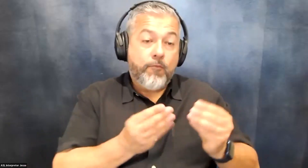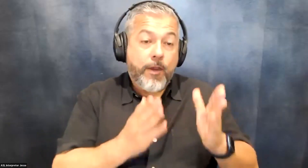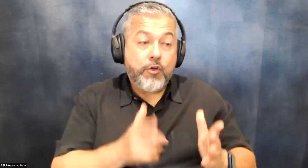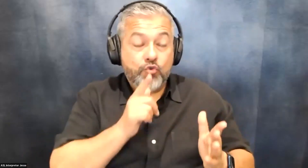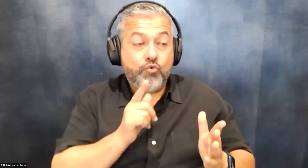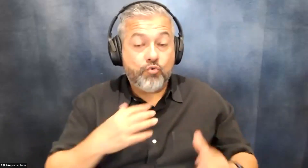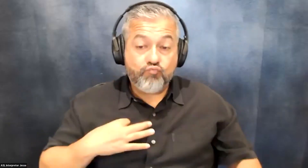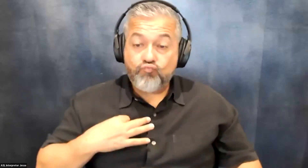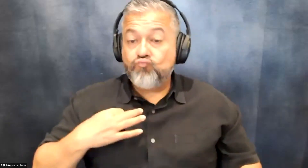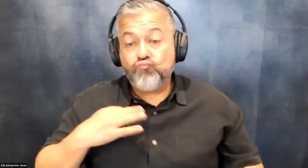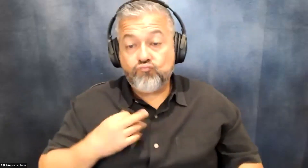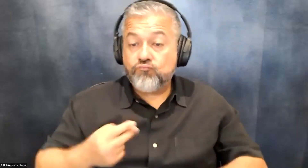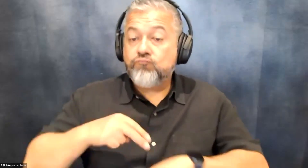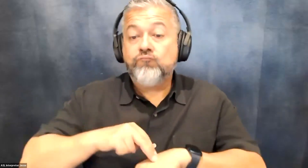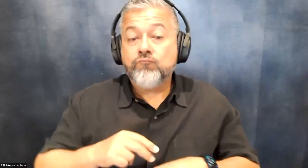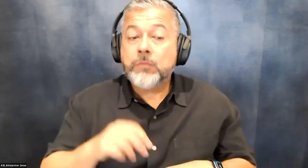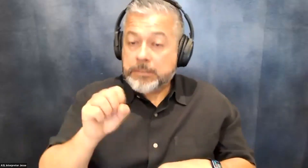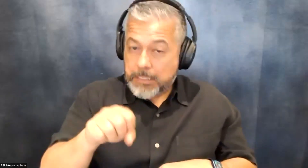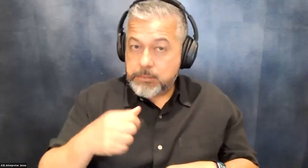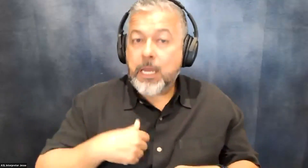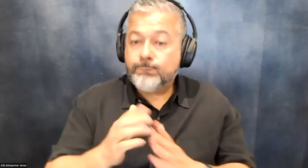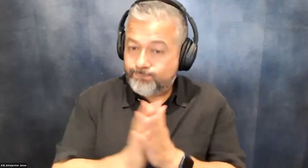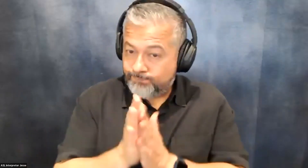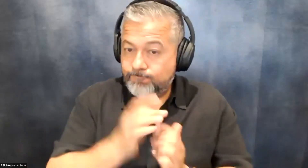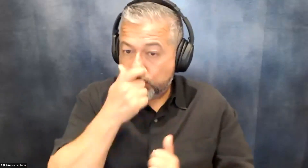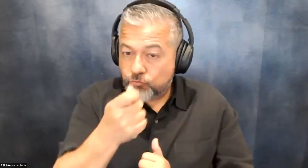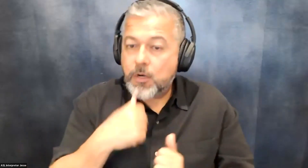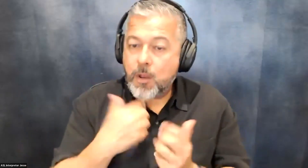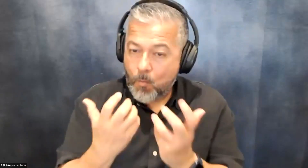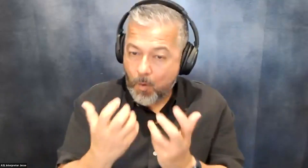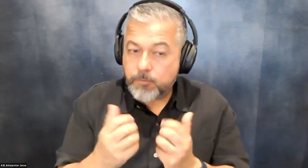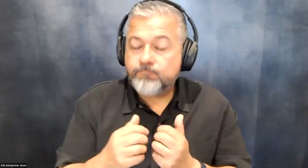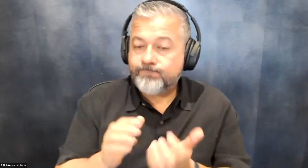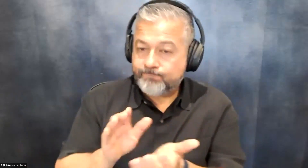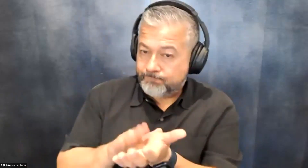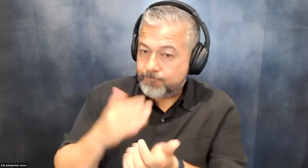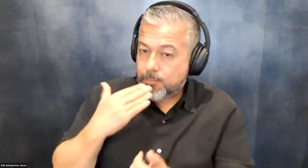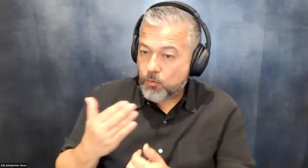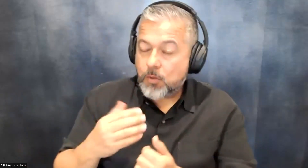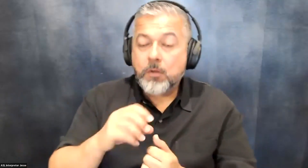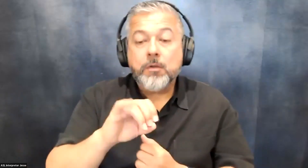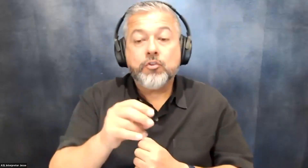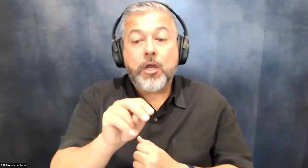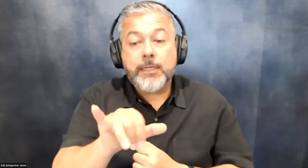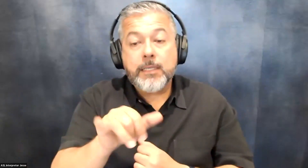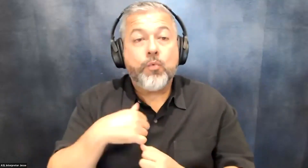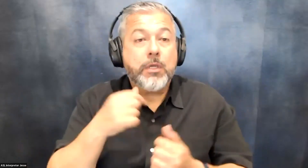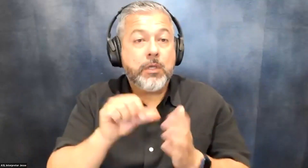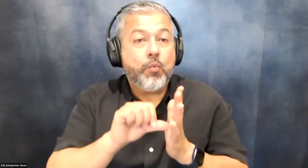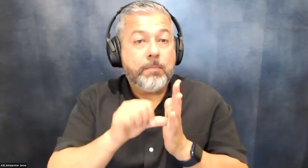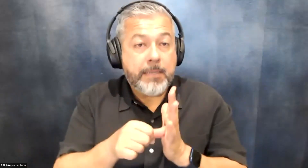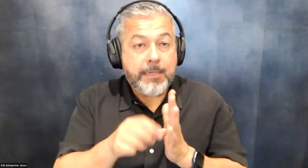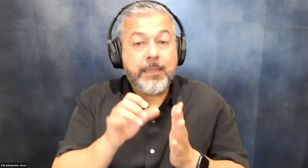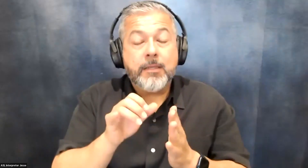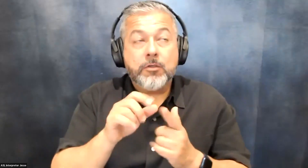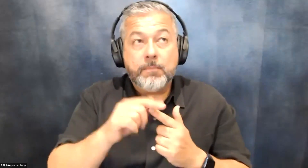to say that this is something that they are interested in. And I guess, Johnny, we would just repeat to say being mindful